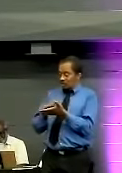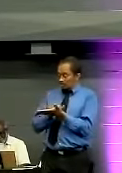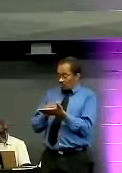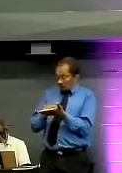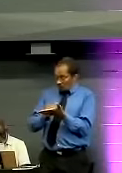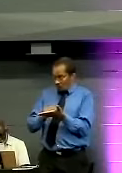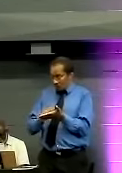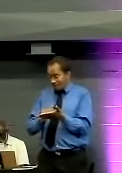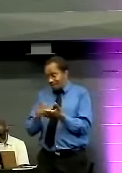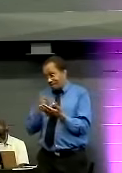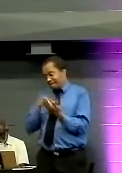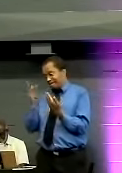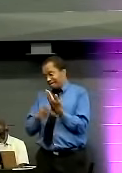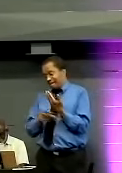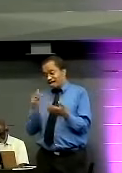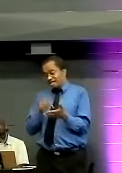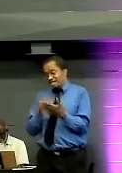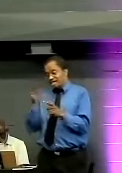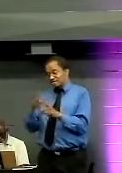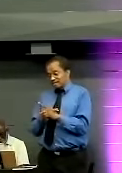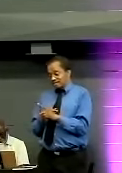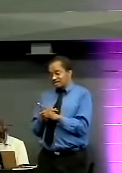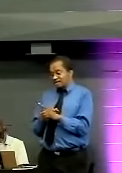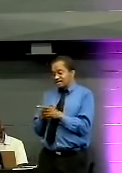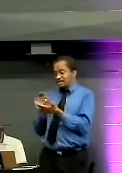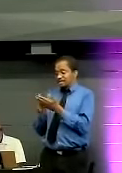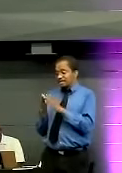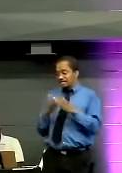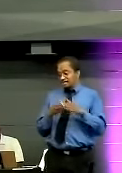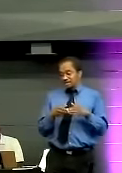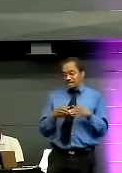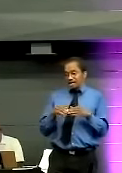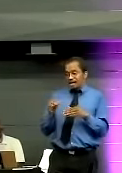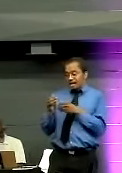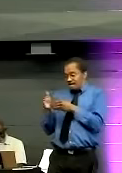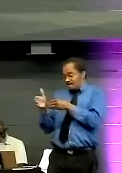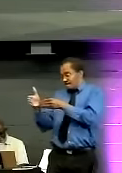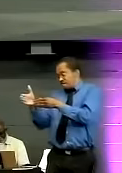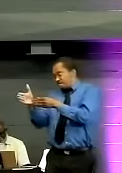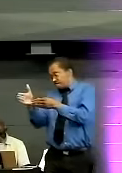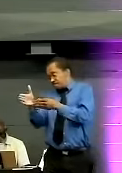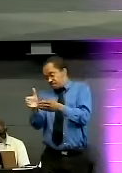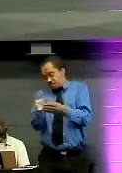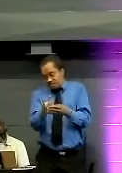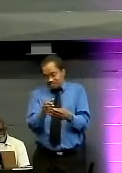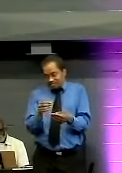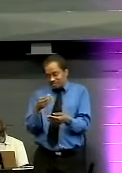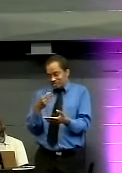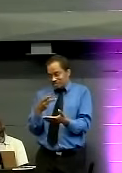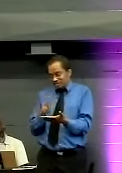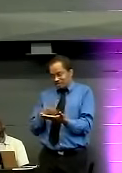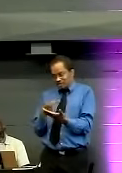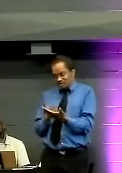again. This month, it's the Community Fish Fry. That's our project, the 25th of June. So we want to make sure that we